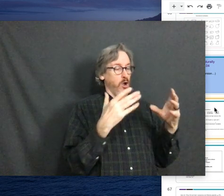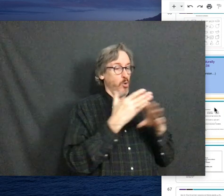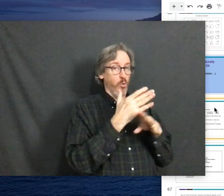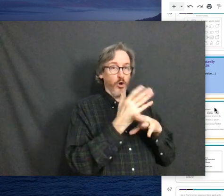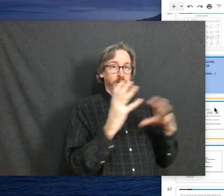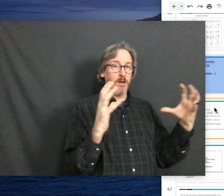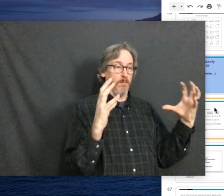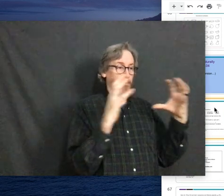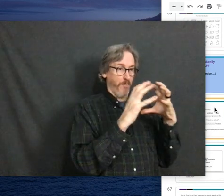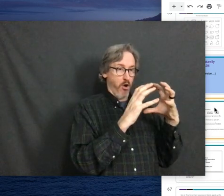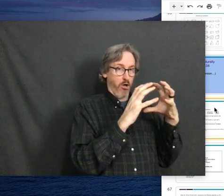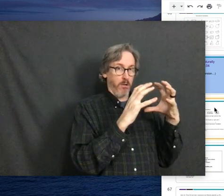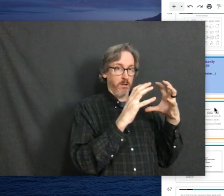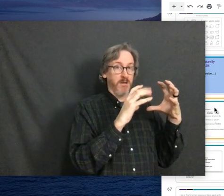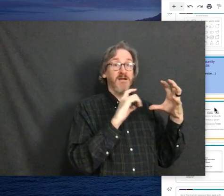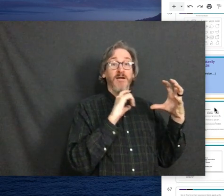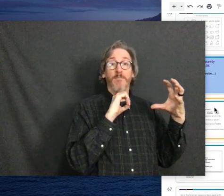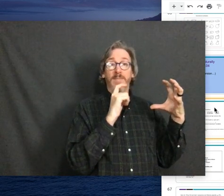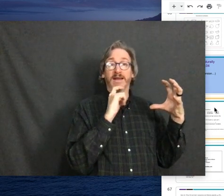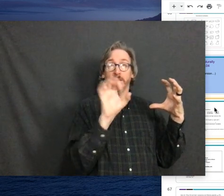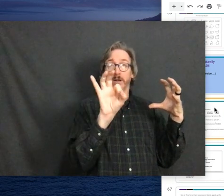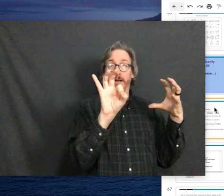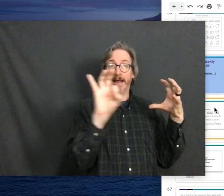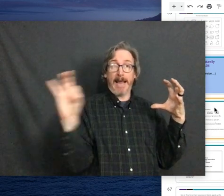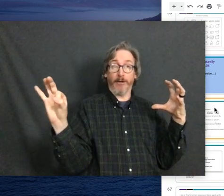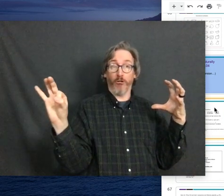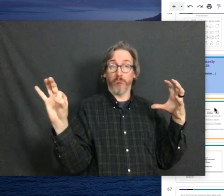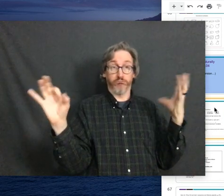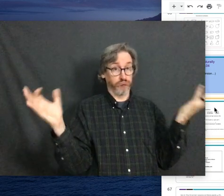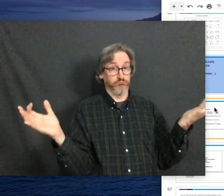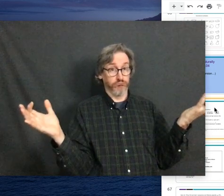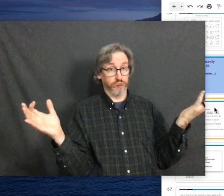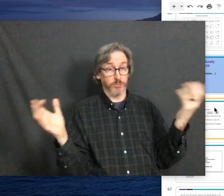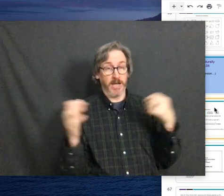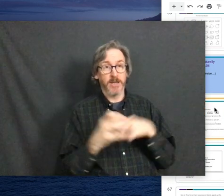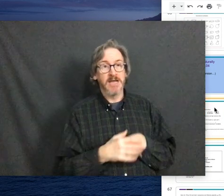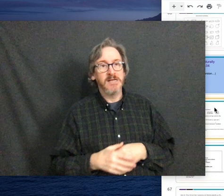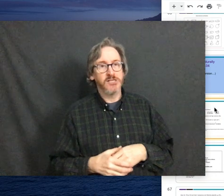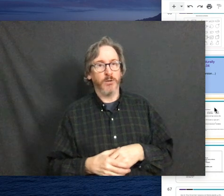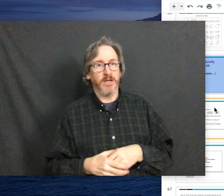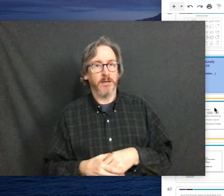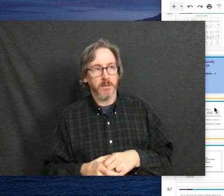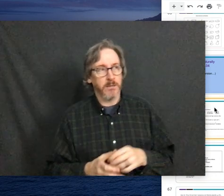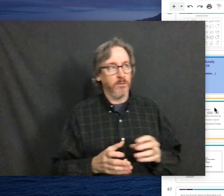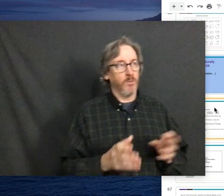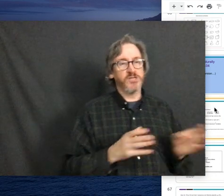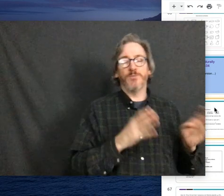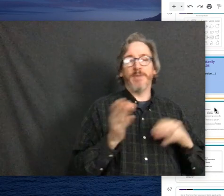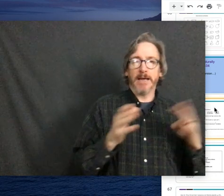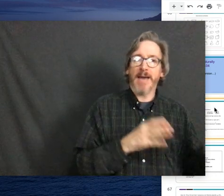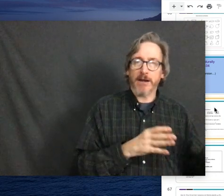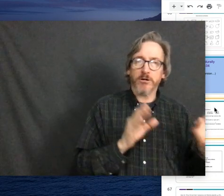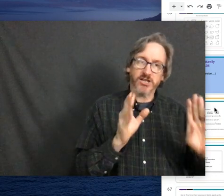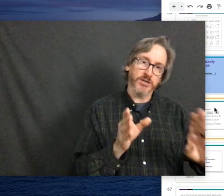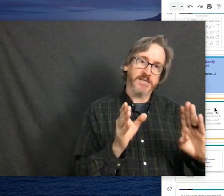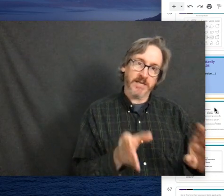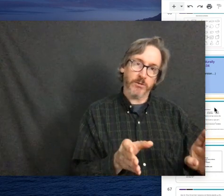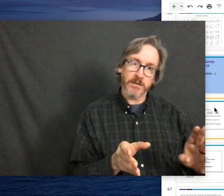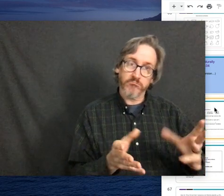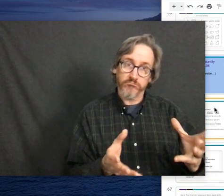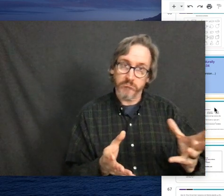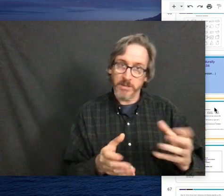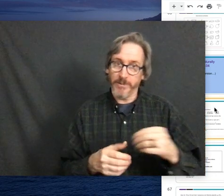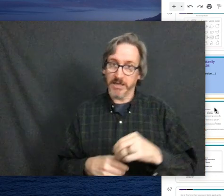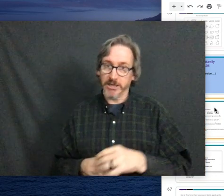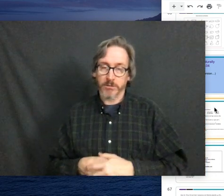so wood, ball, metal, handle. Okay. So once you pick a pattern, it's good to stick with